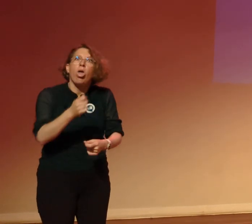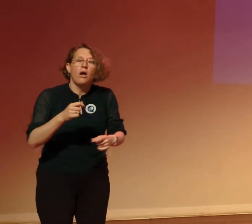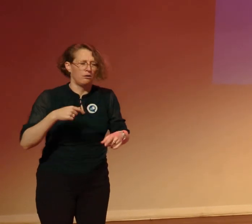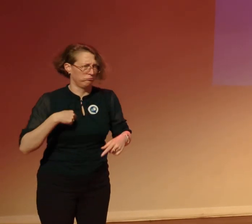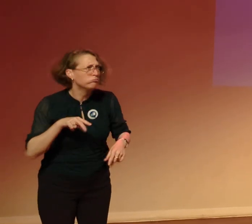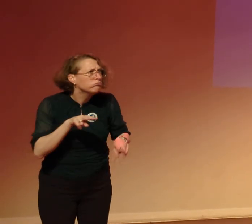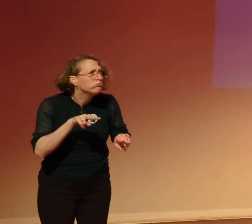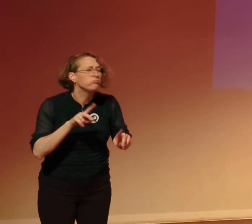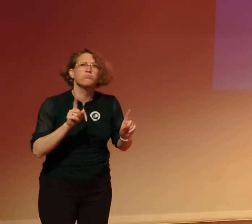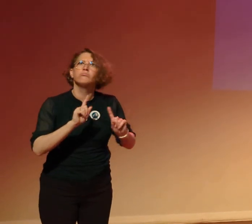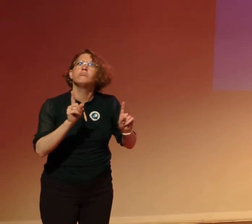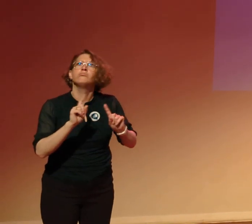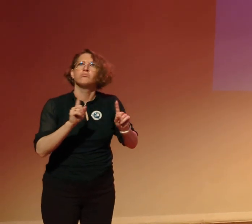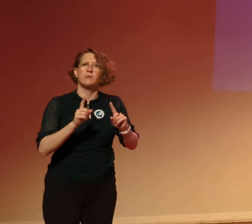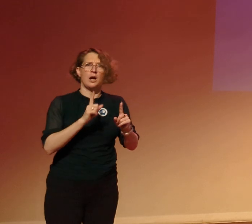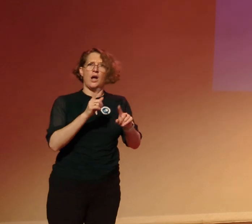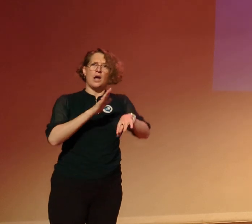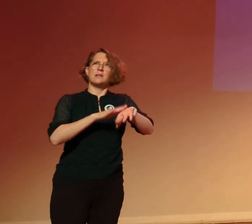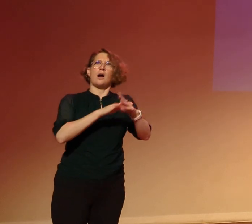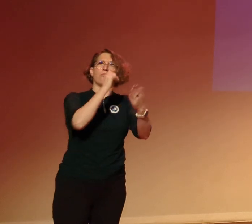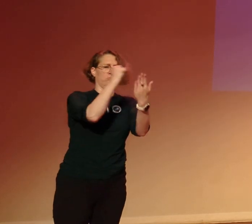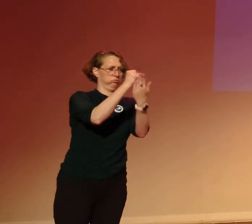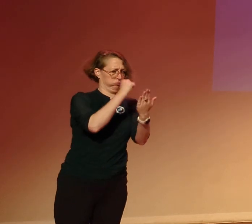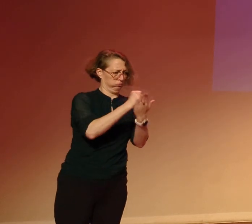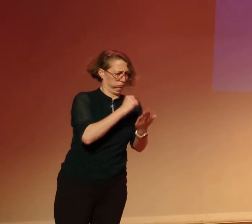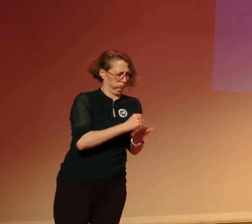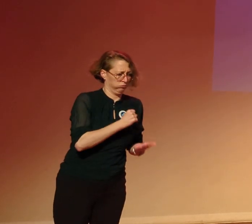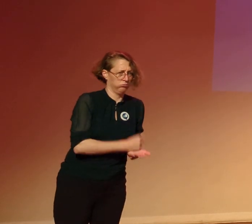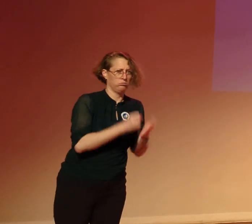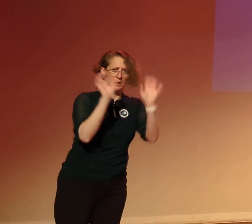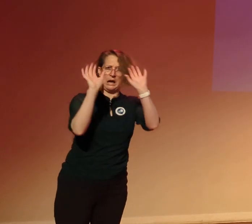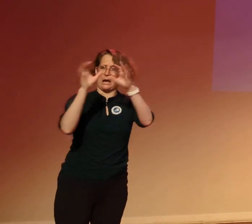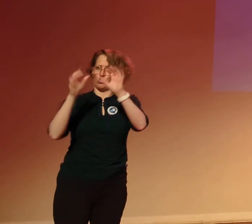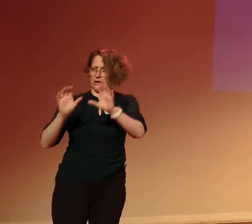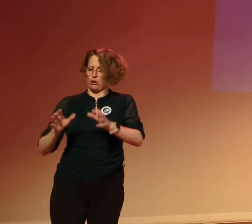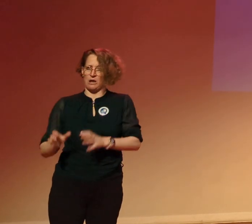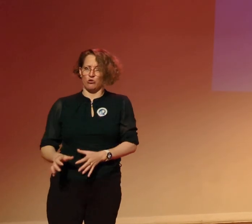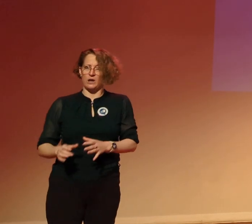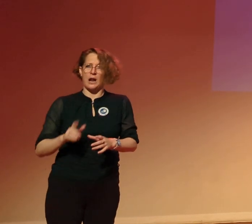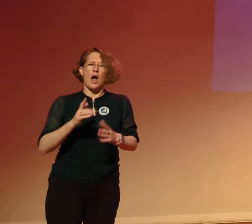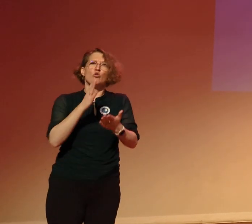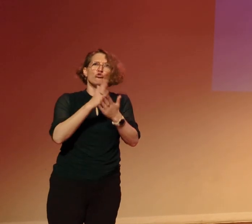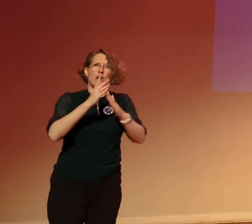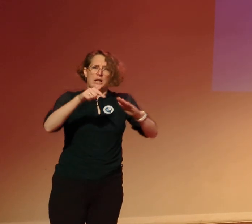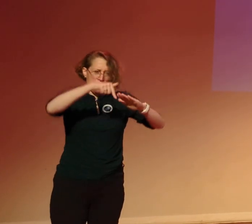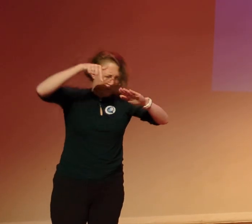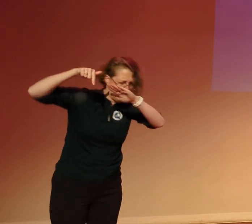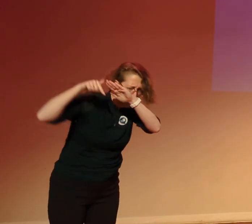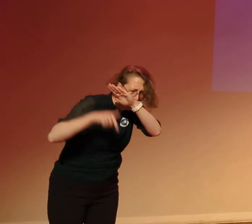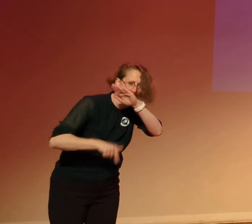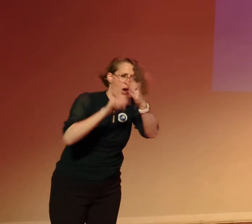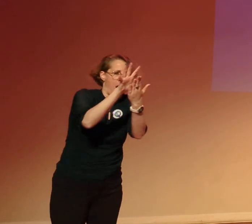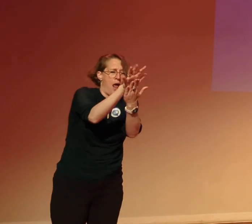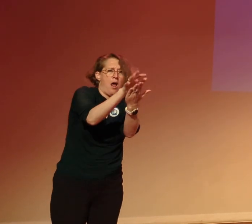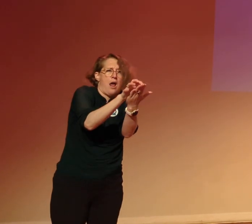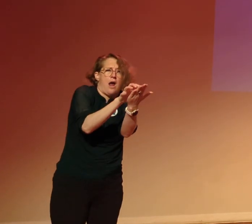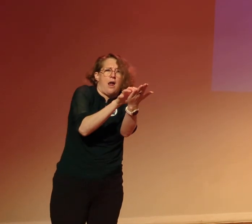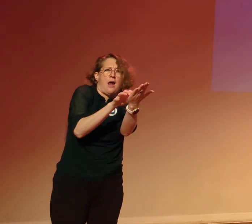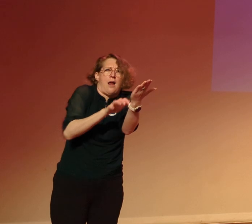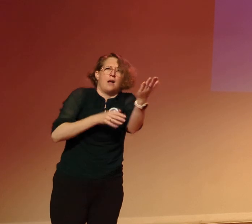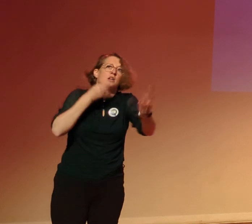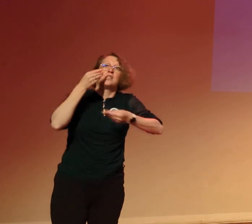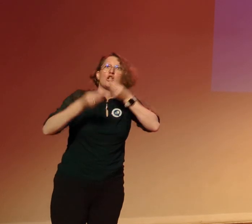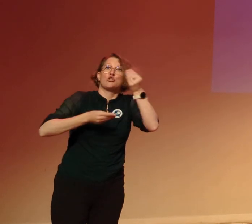giving multiple timestamps with multiple categories and a very in-depth description. I